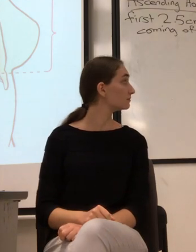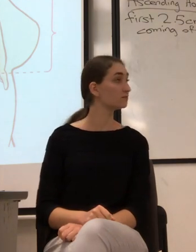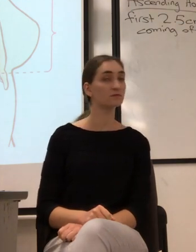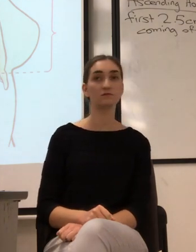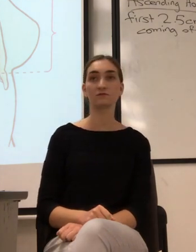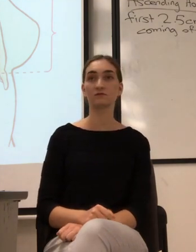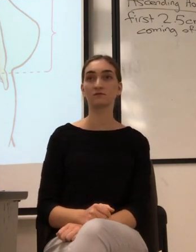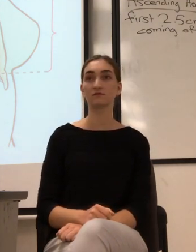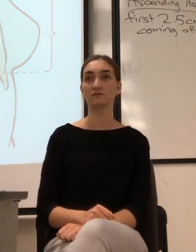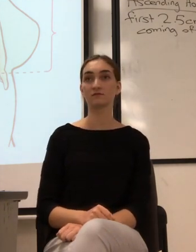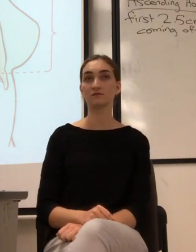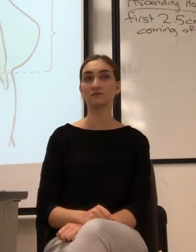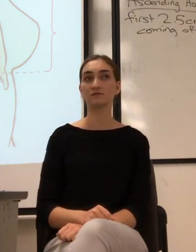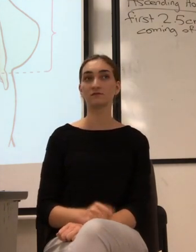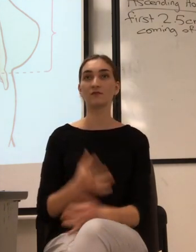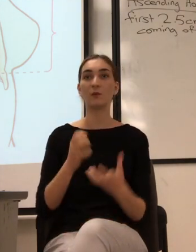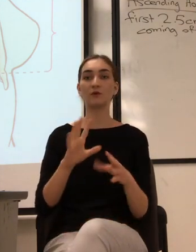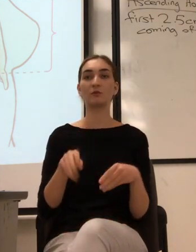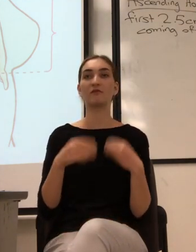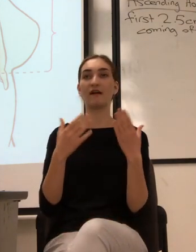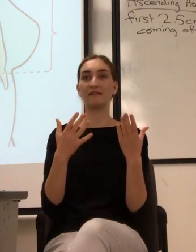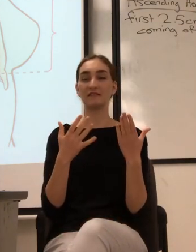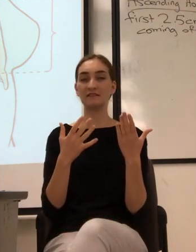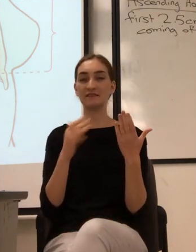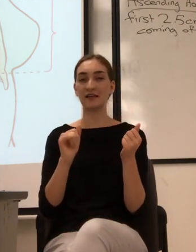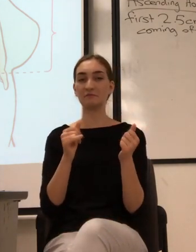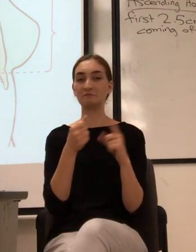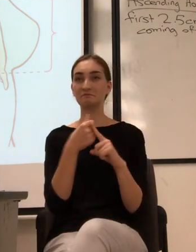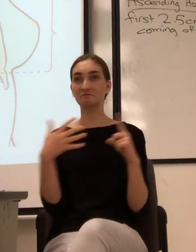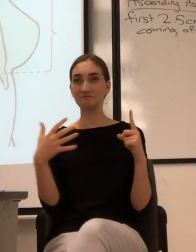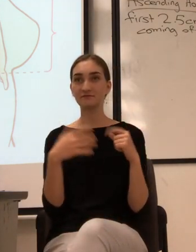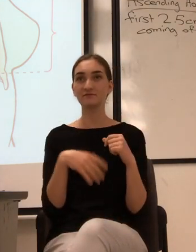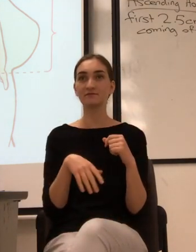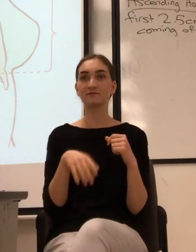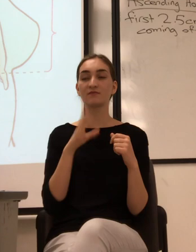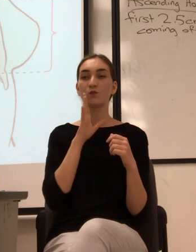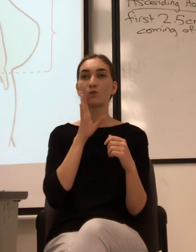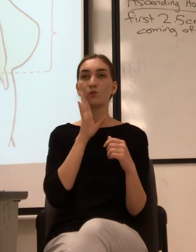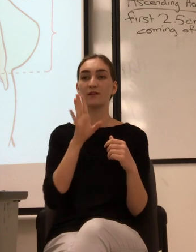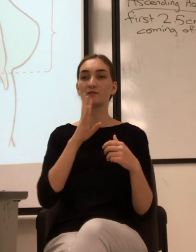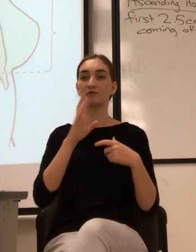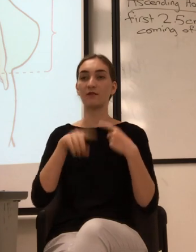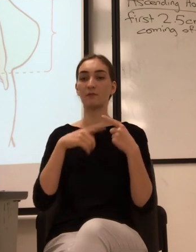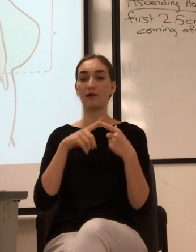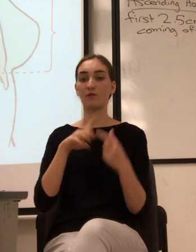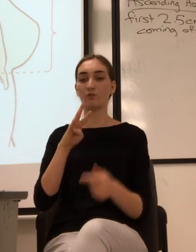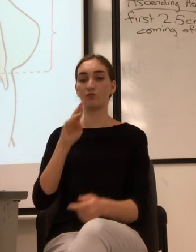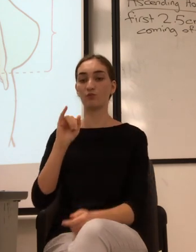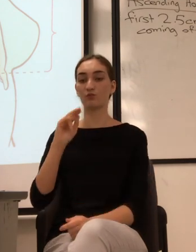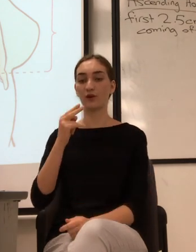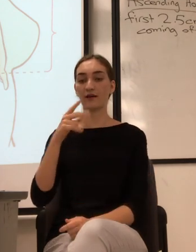Okay, I just wanted to give that little spiel because I'm going to talk about the branches of these different parts of the aorta.